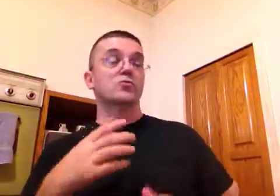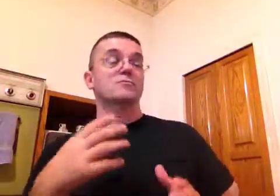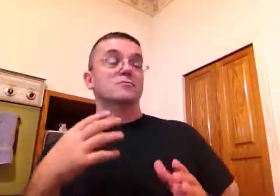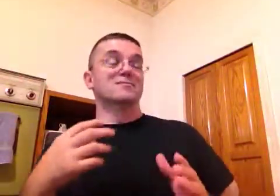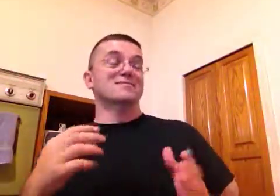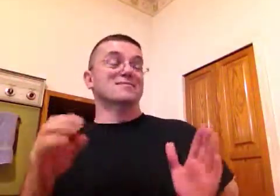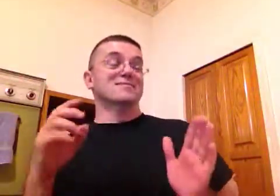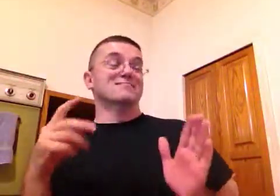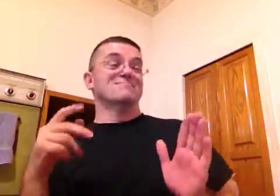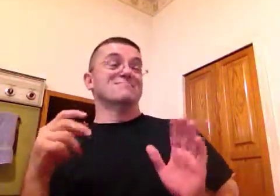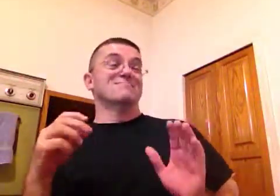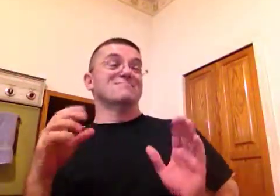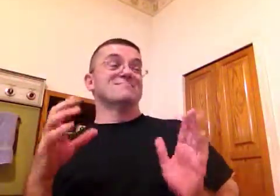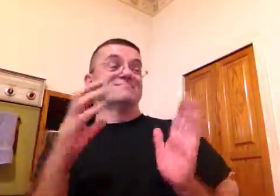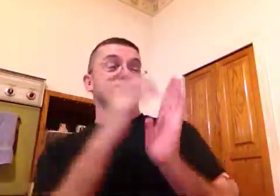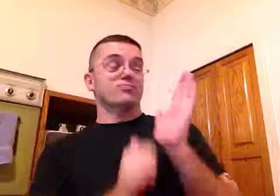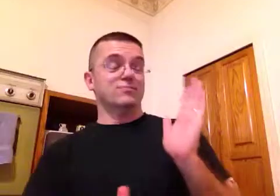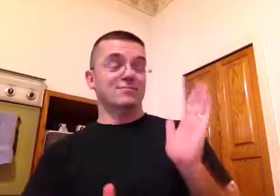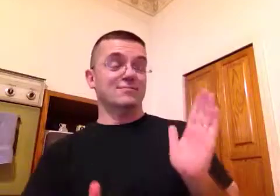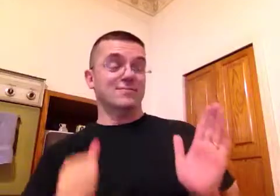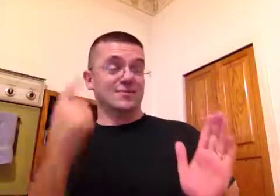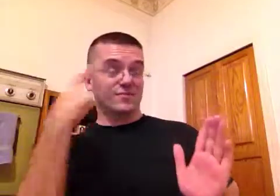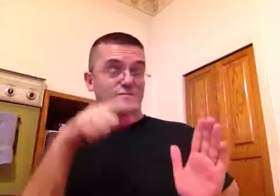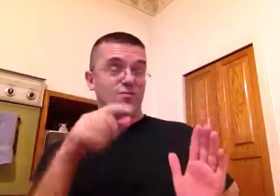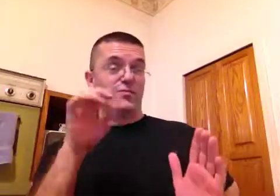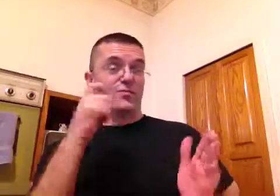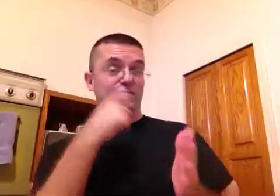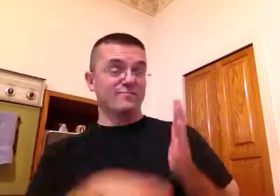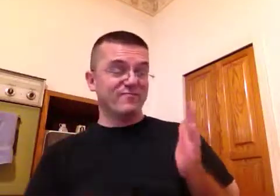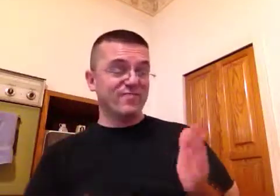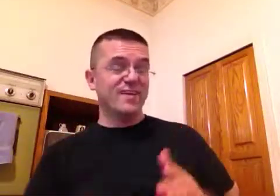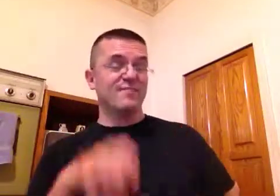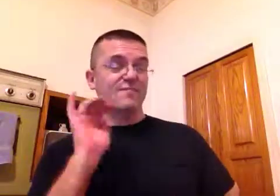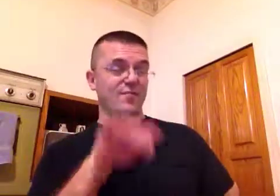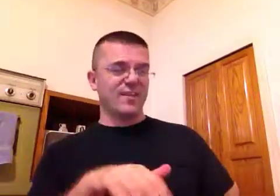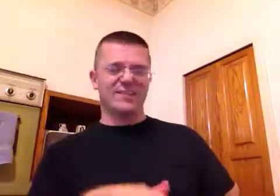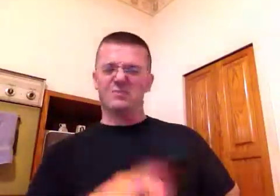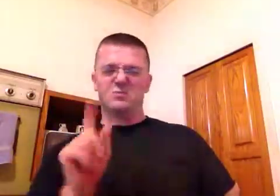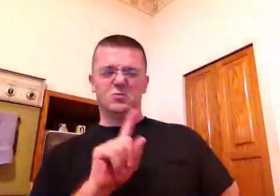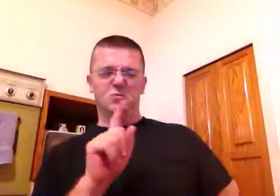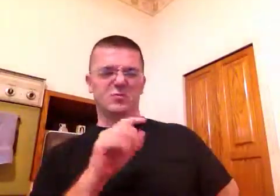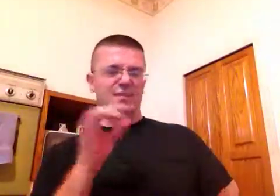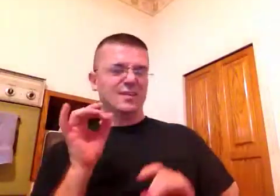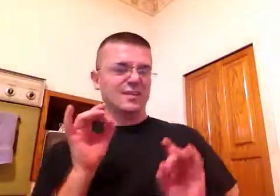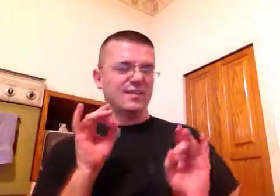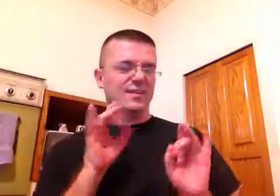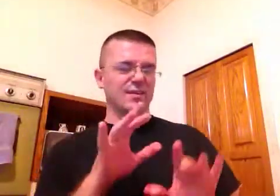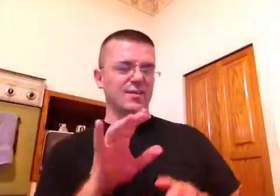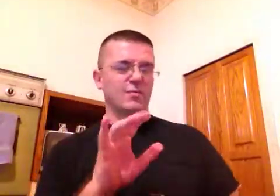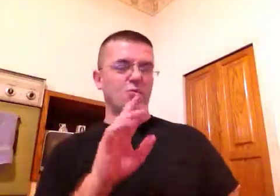that annuity. Right. And so it's basically a long-term CD with a bad rate of return and super big